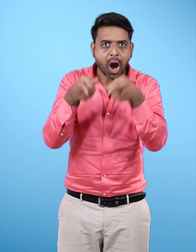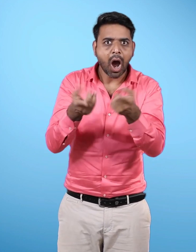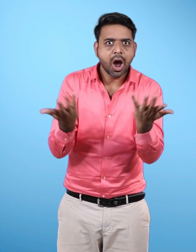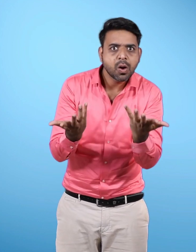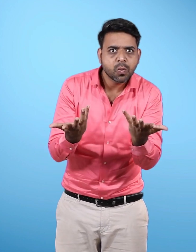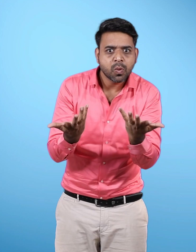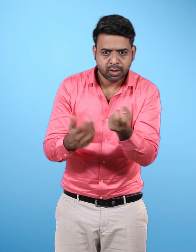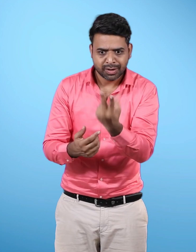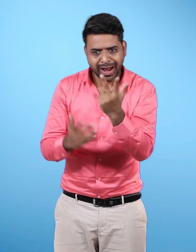glow.